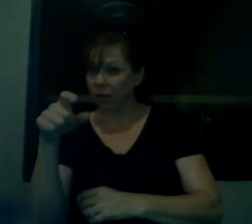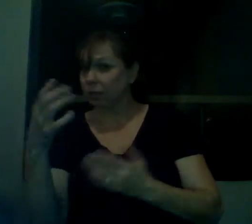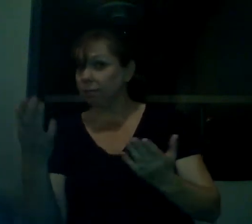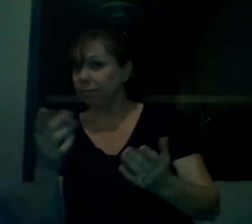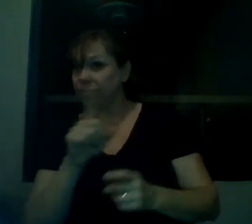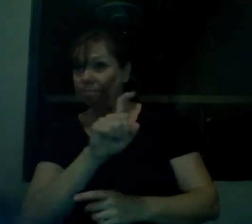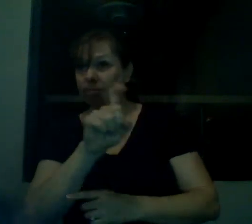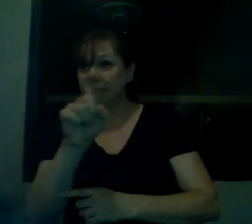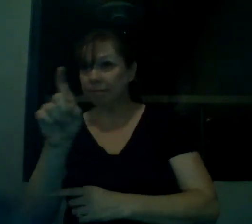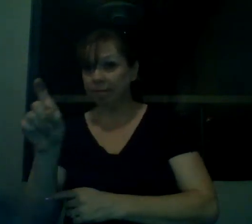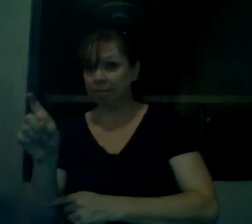potty break?